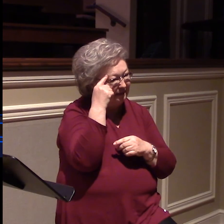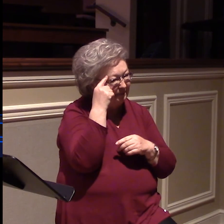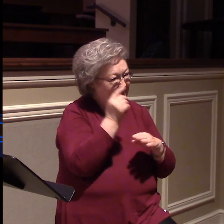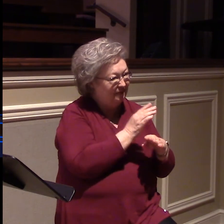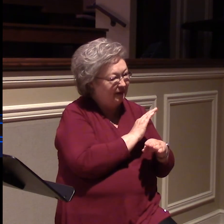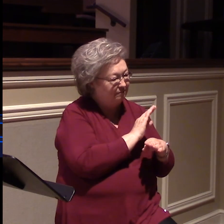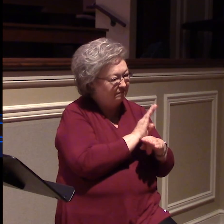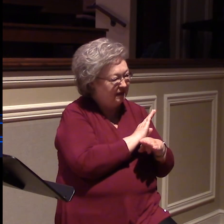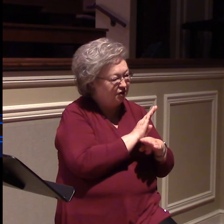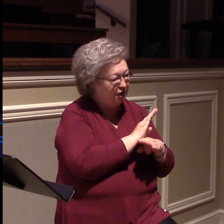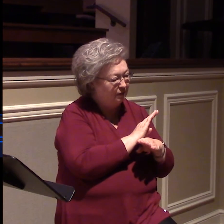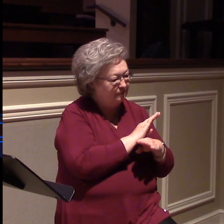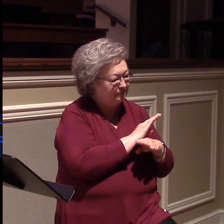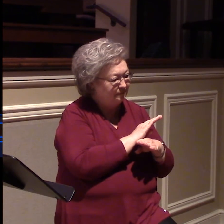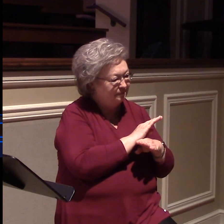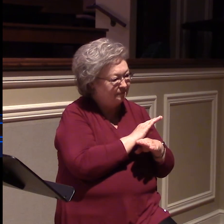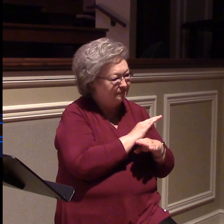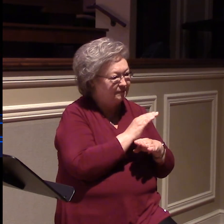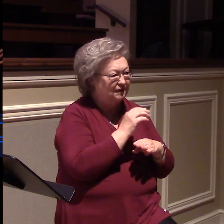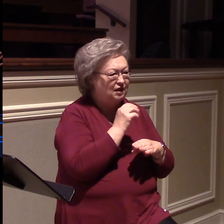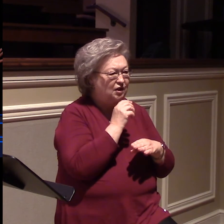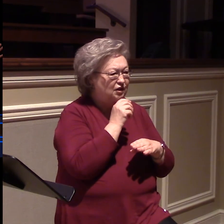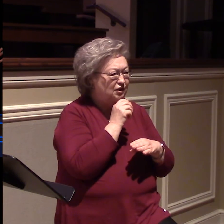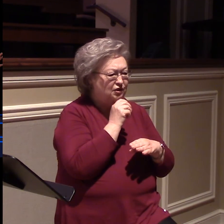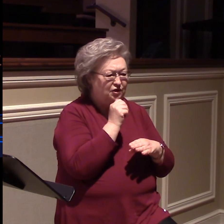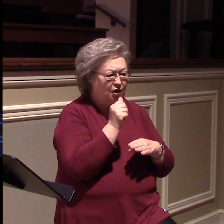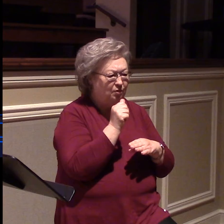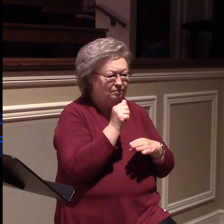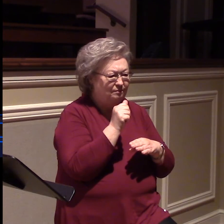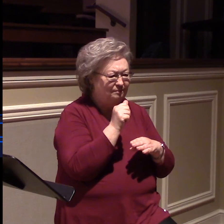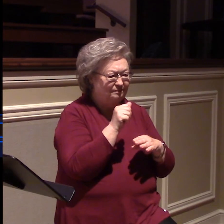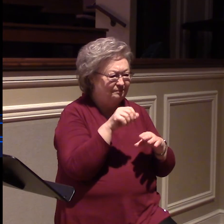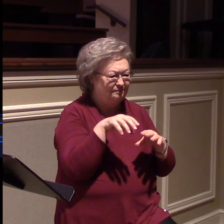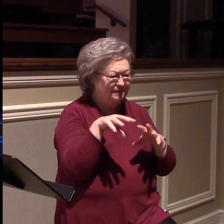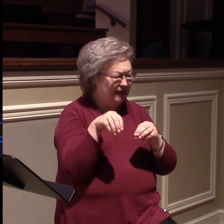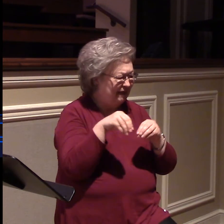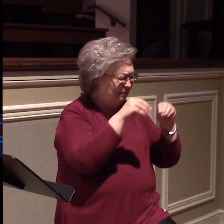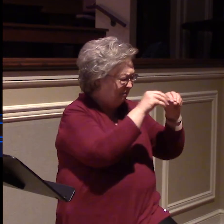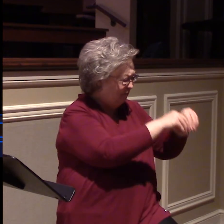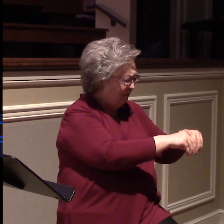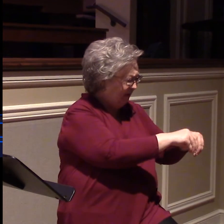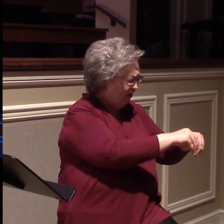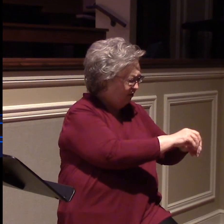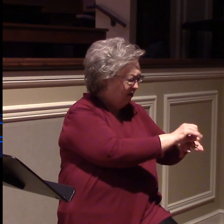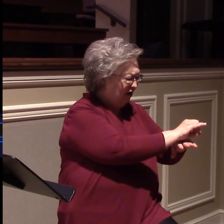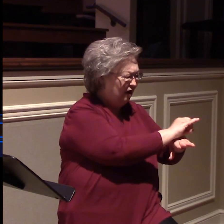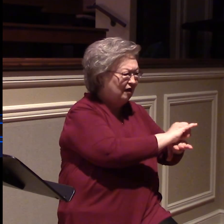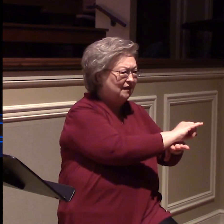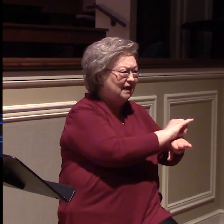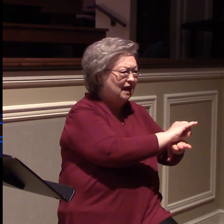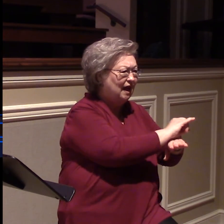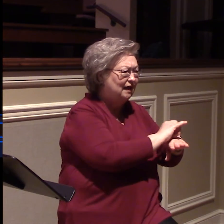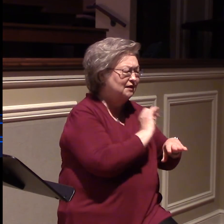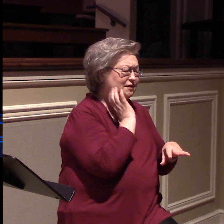show. Don't take the couple and put them on Tahiti. Don't take the couple and put them on a beach in Hawaii with rose